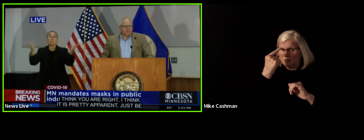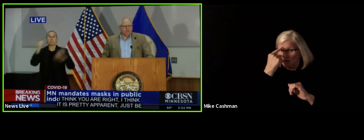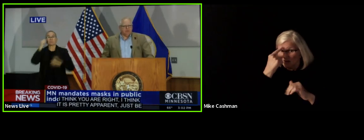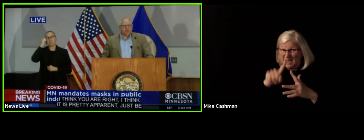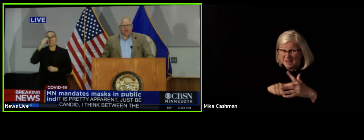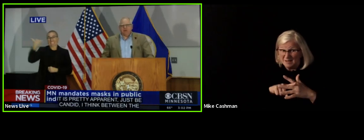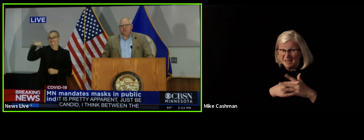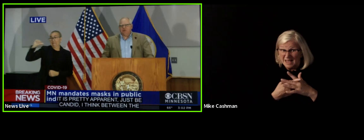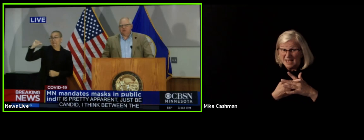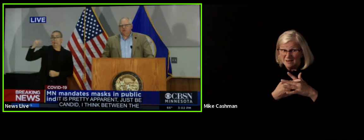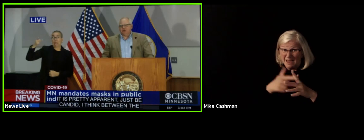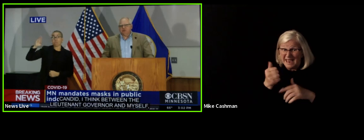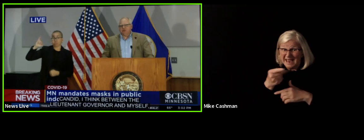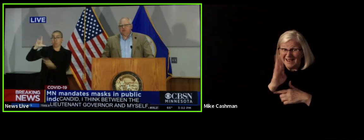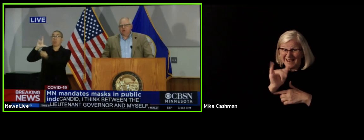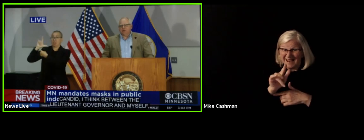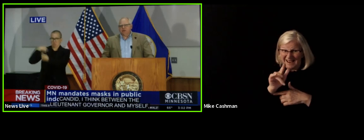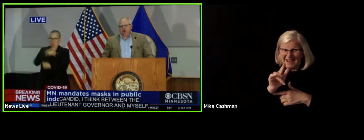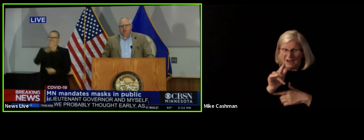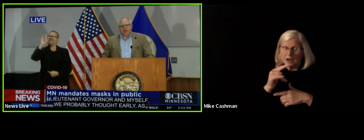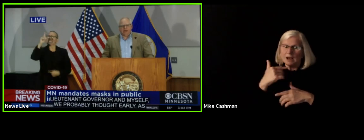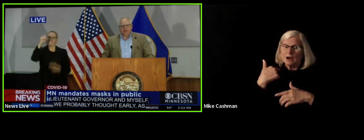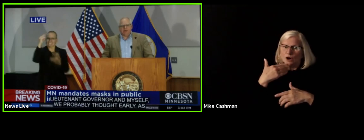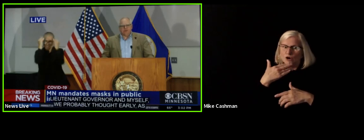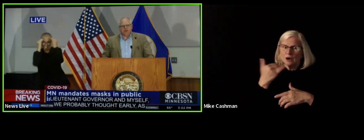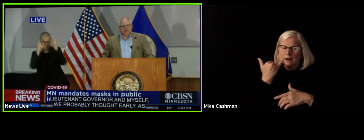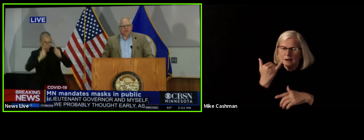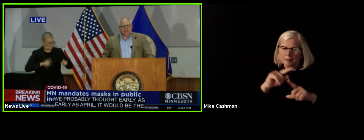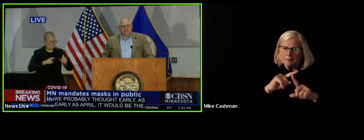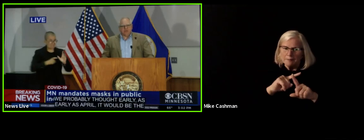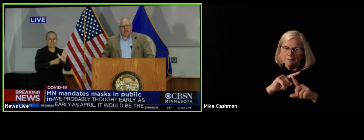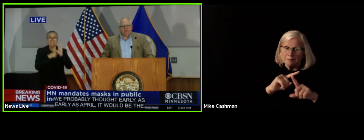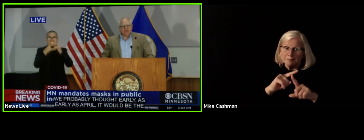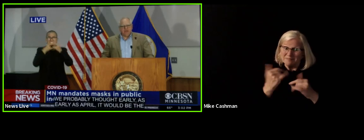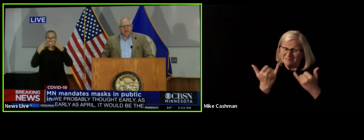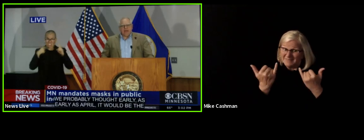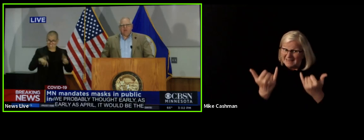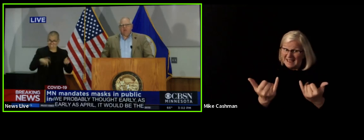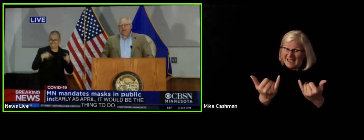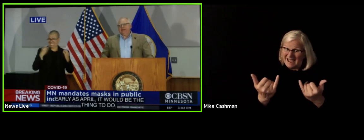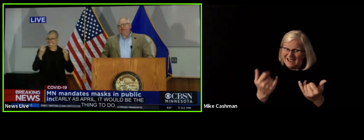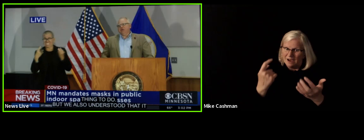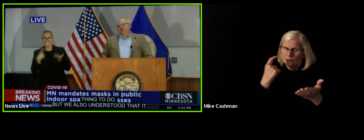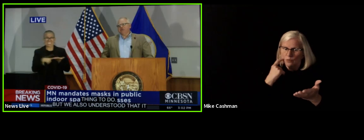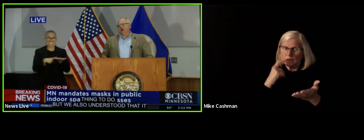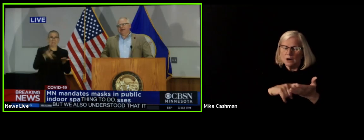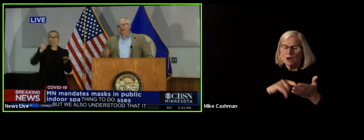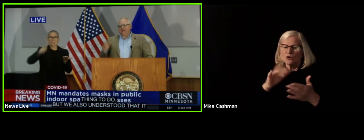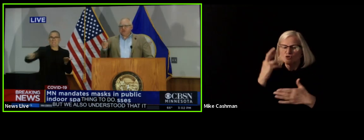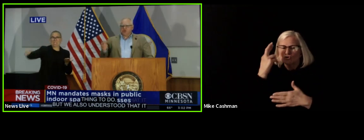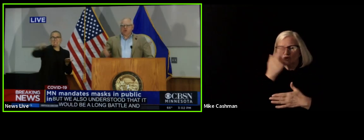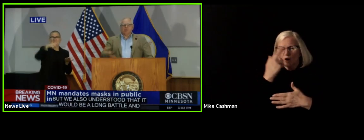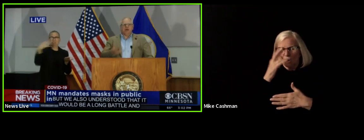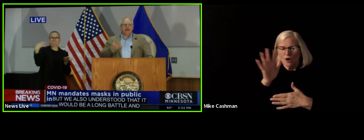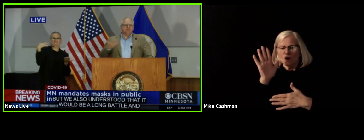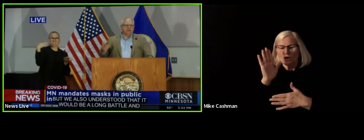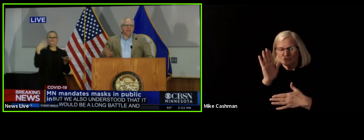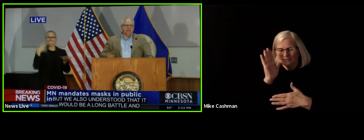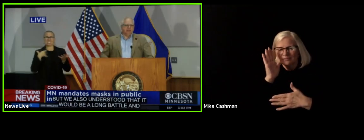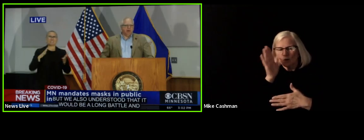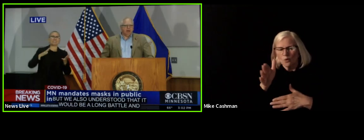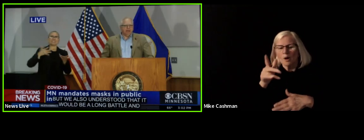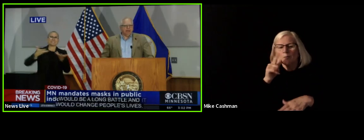thing to do. But we also understood that this was going to be a long battle and it was going to change people's lives. And that what we needed to do is try and get that social compliance